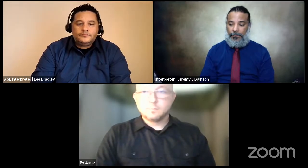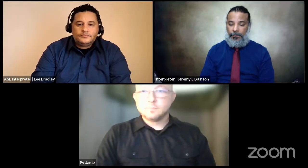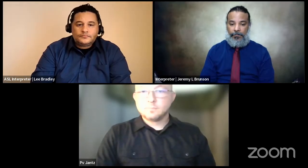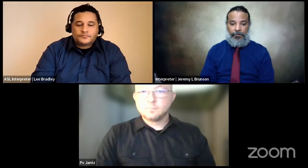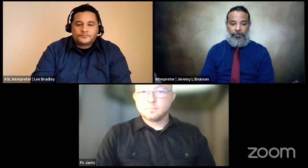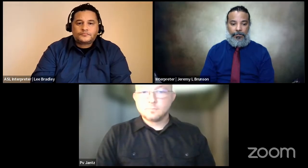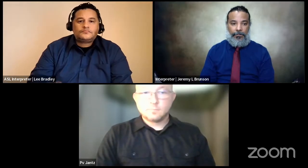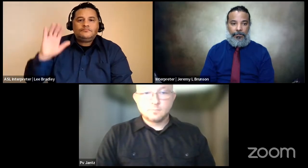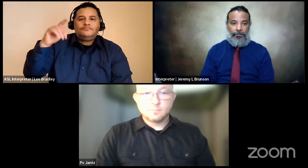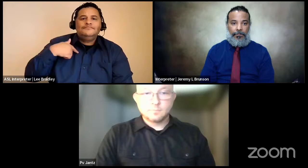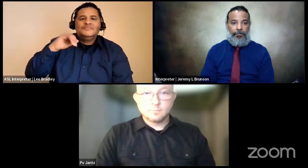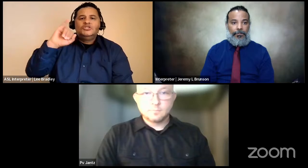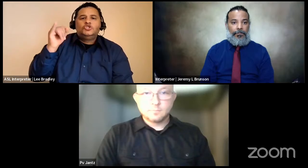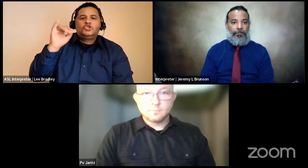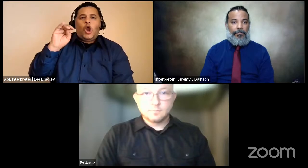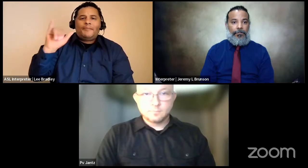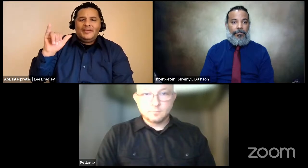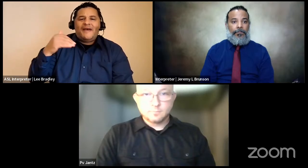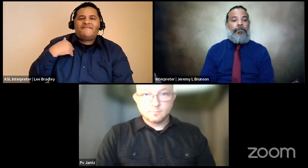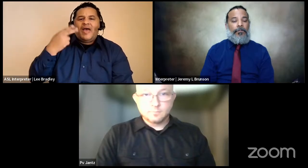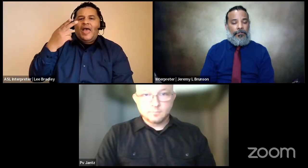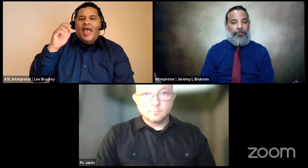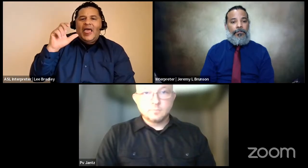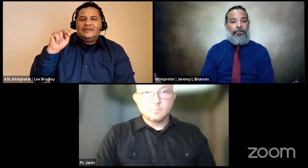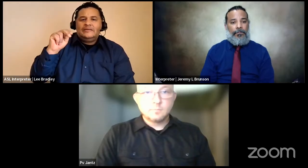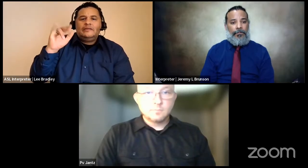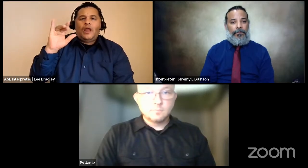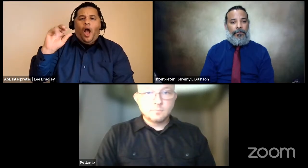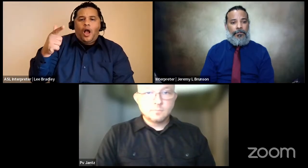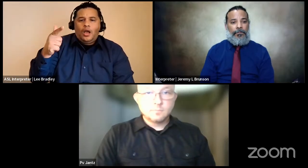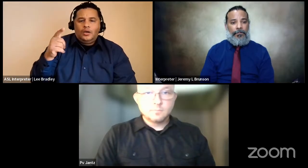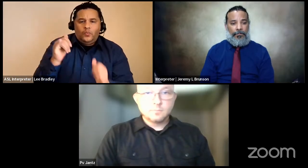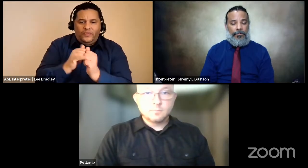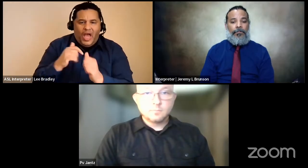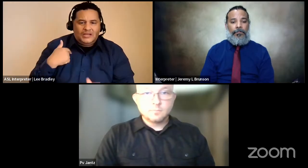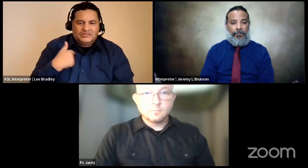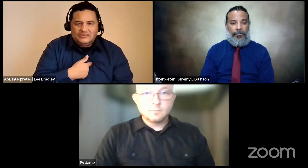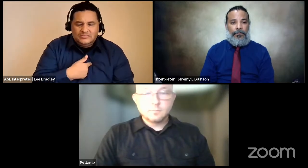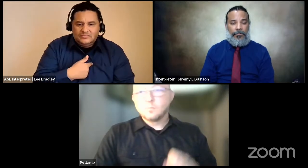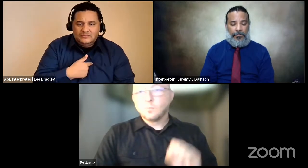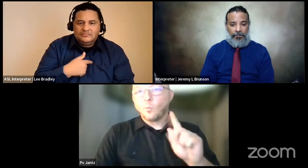This is Jeremy. We have Helen Young with us.